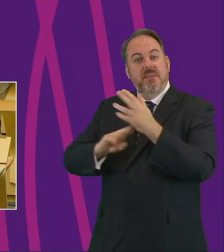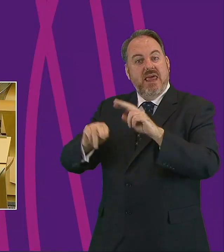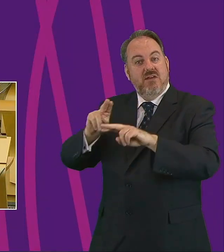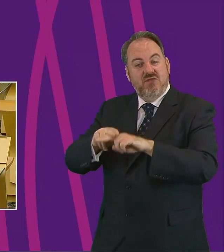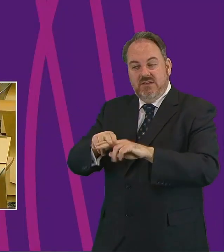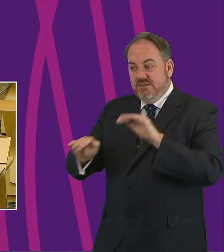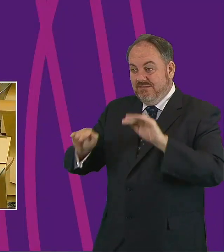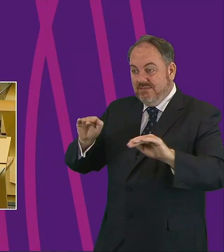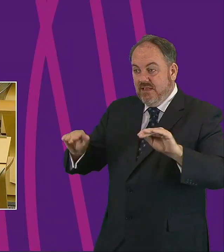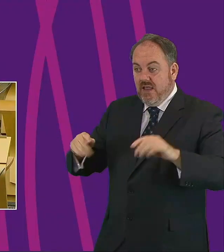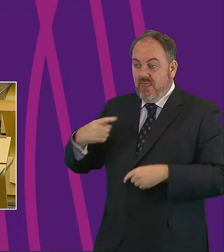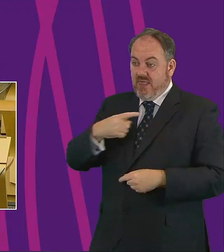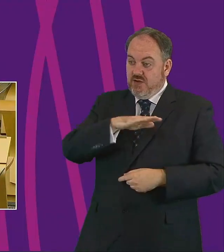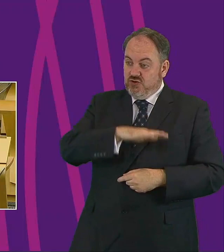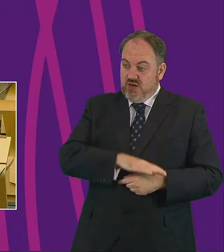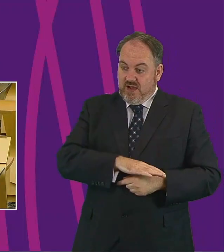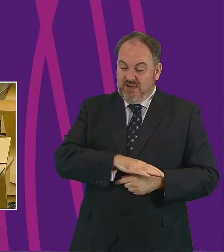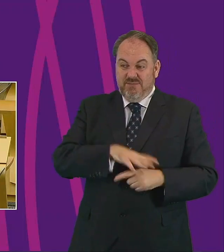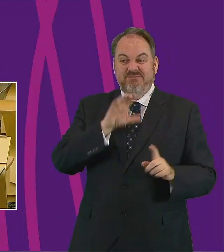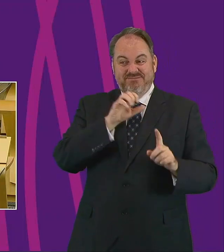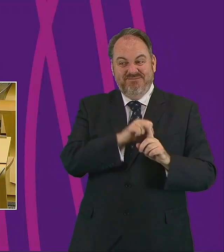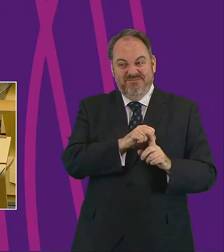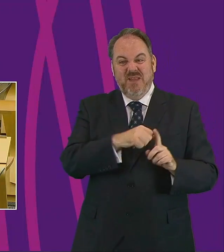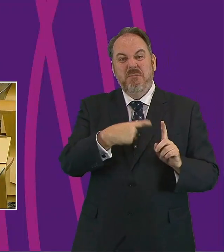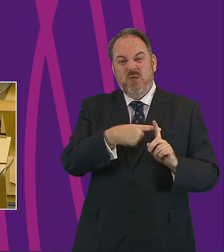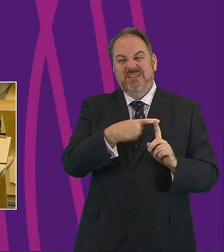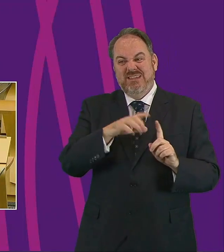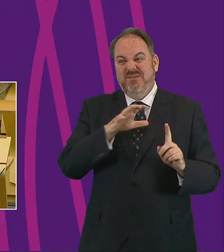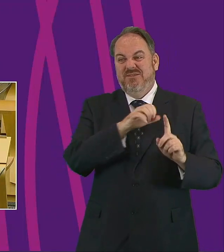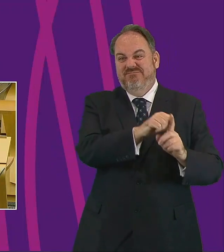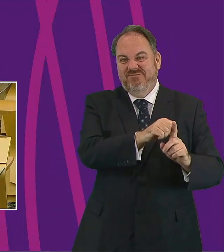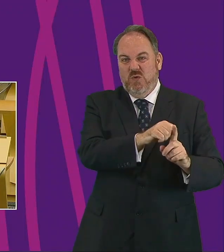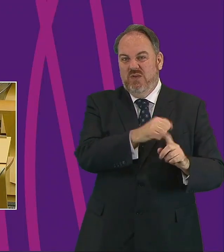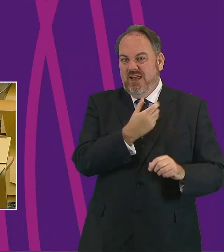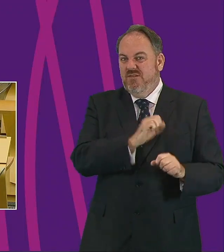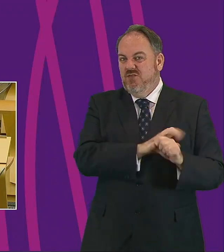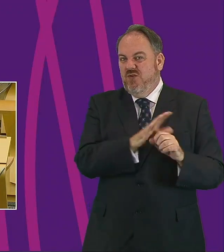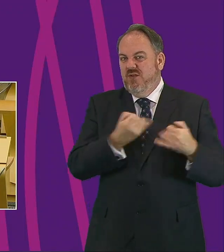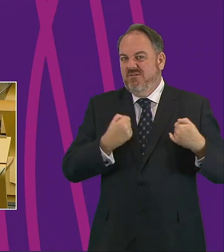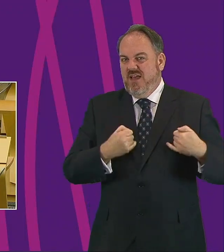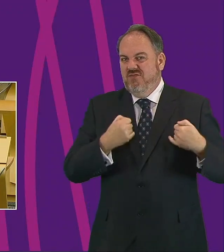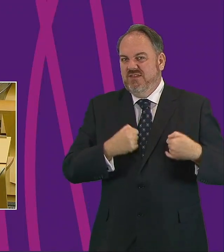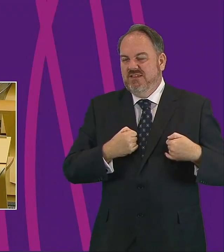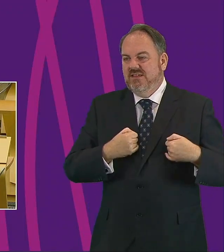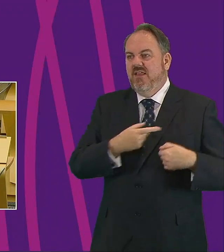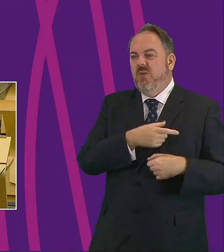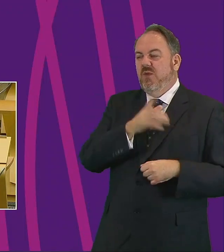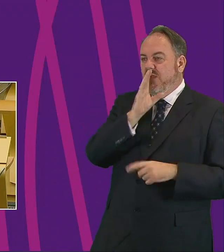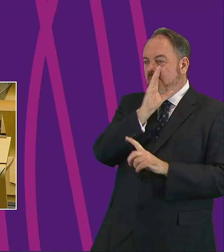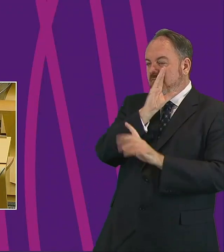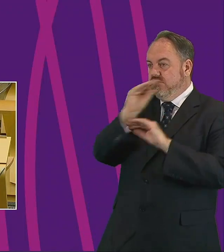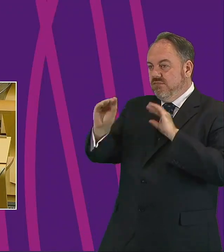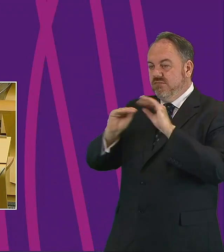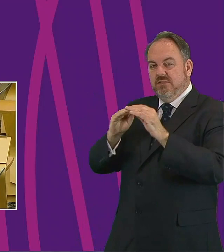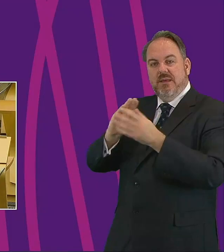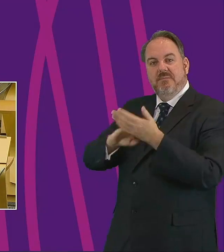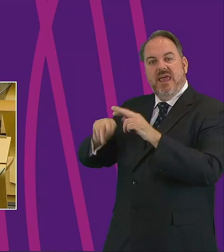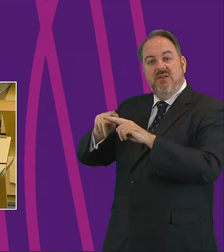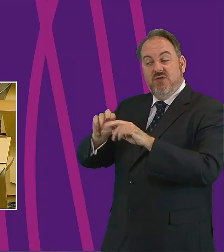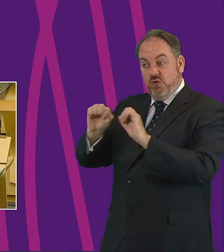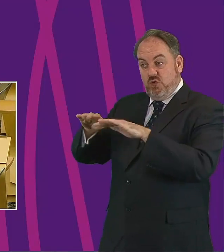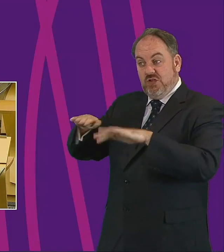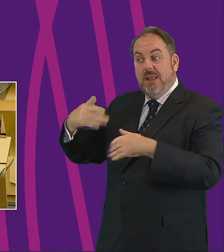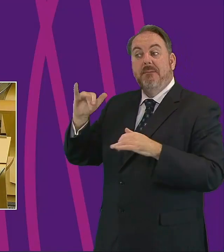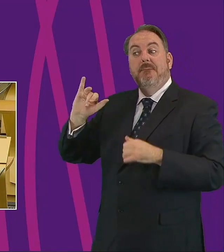tested positive, and therefore there is a requirement for other children to isolate because they have been close contacts. And I would advise parents